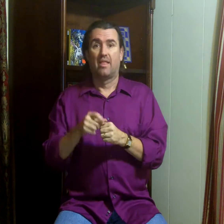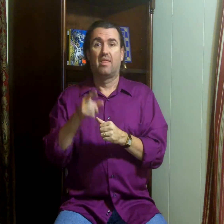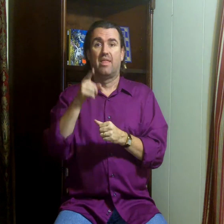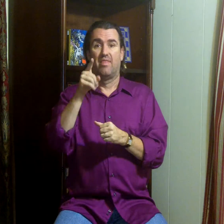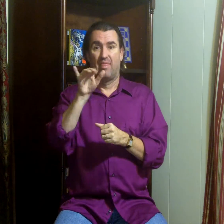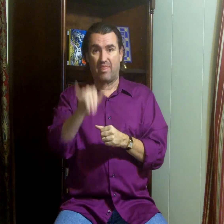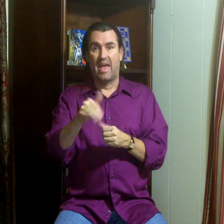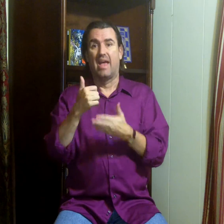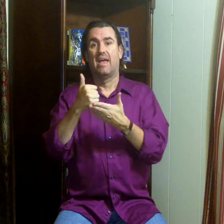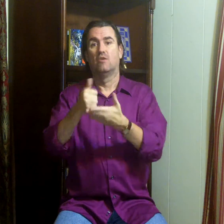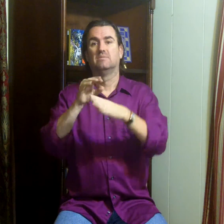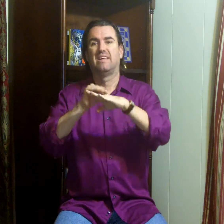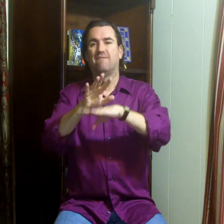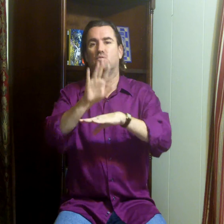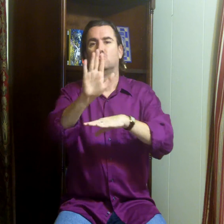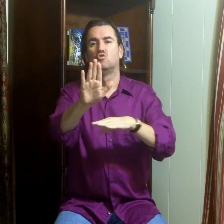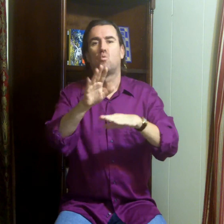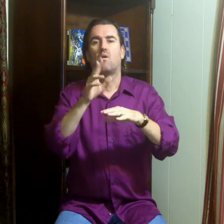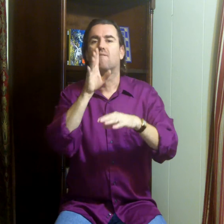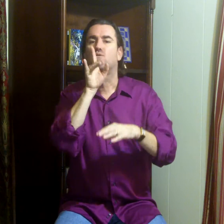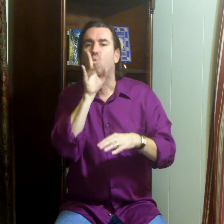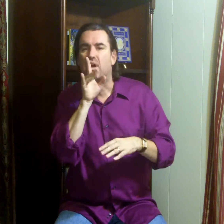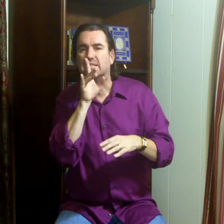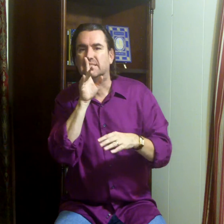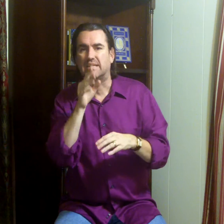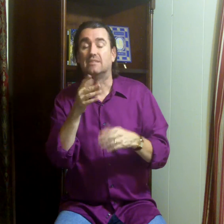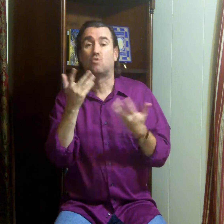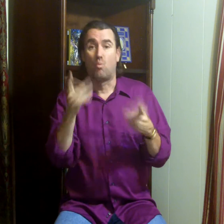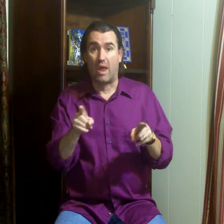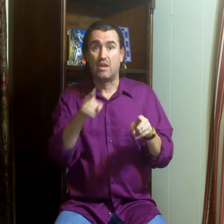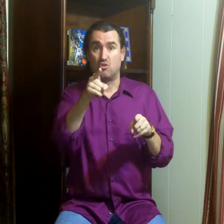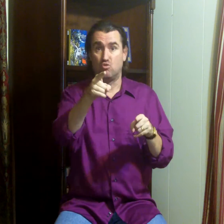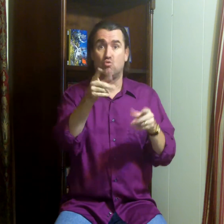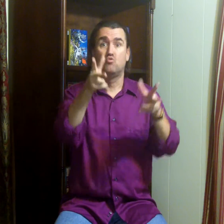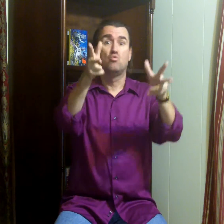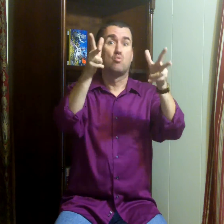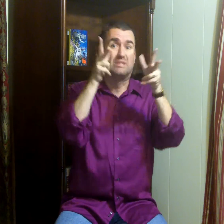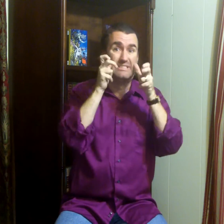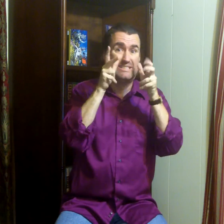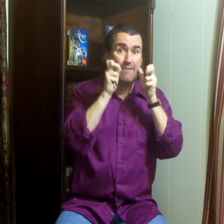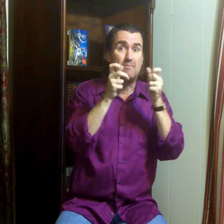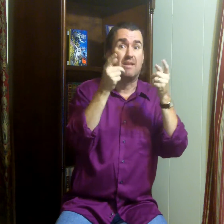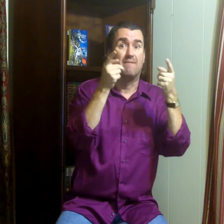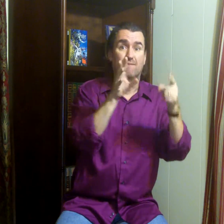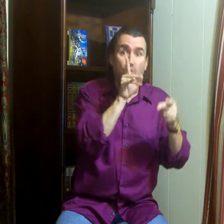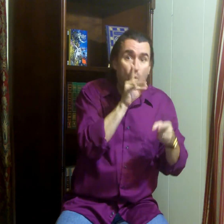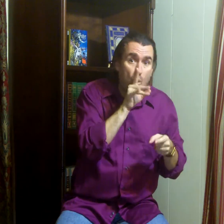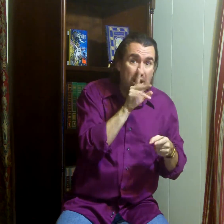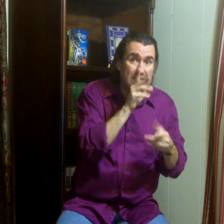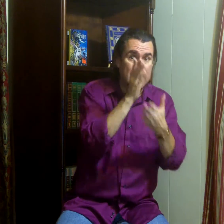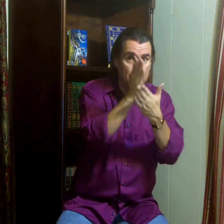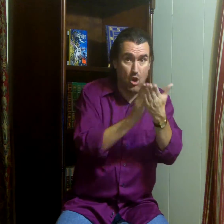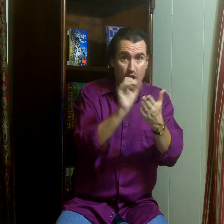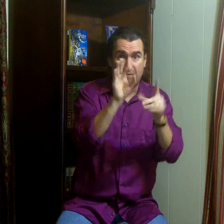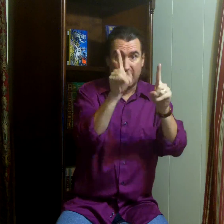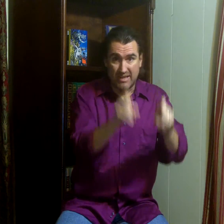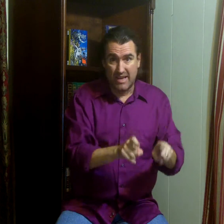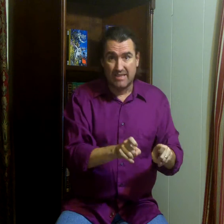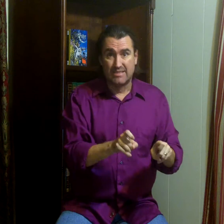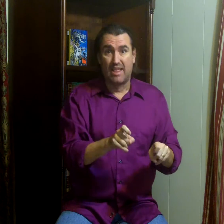you voice, they're going to put a child in front of you that is of the age range that you pick in the form of,